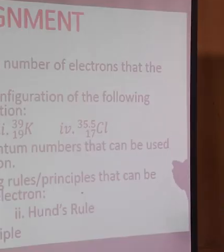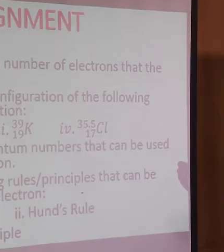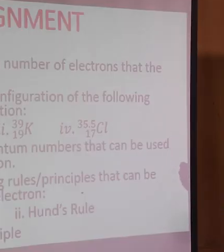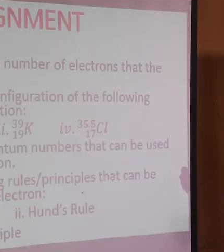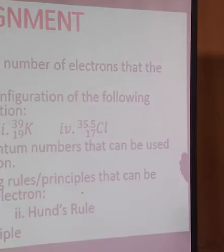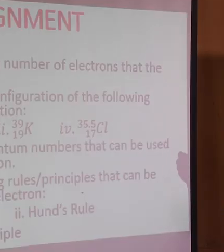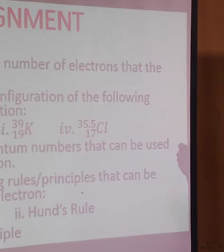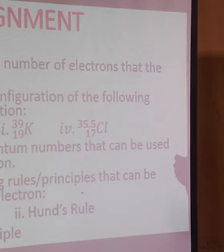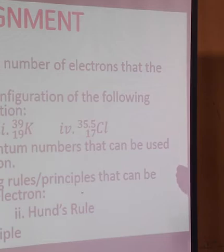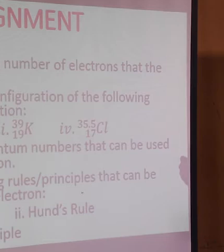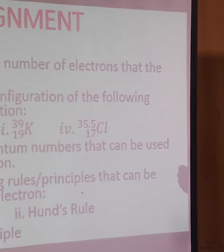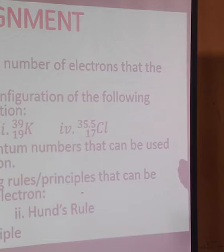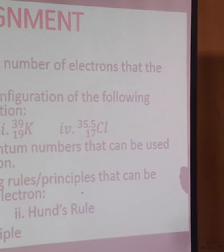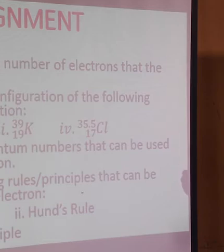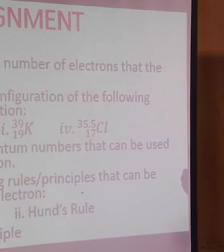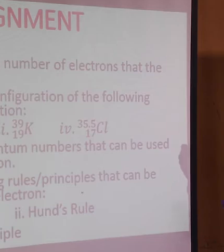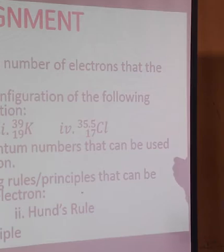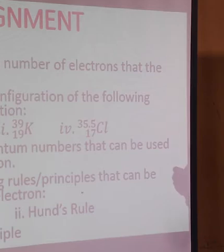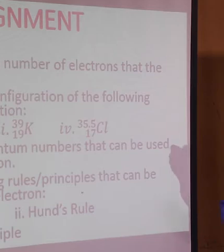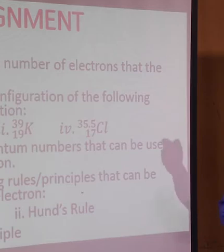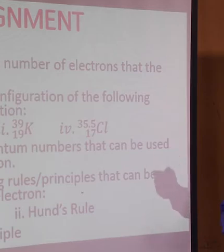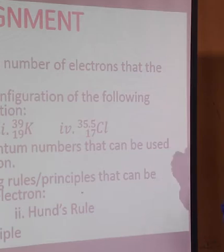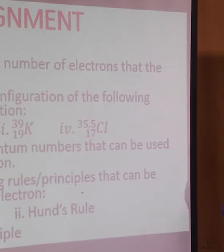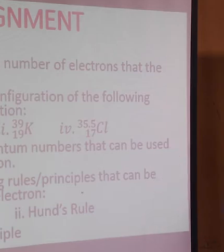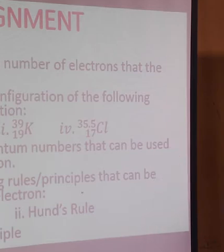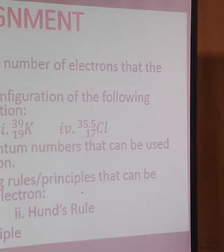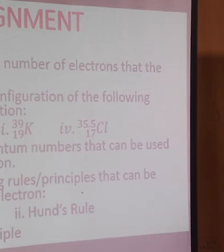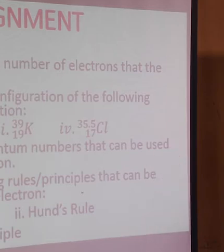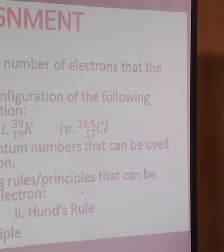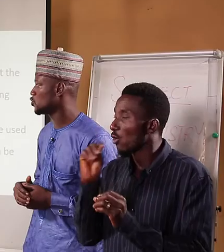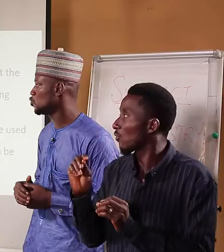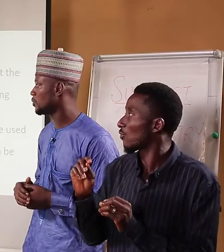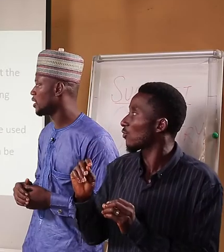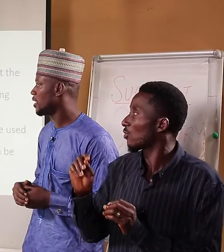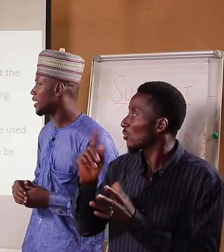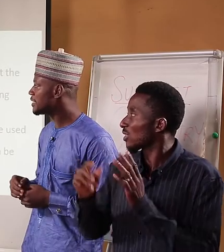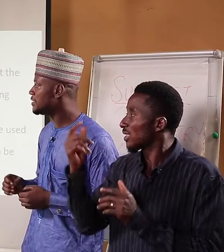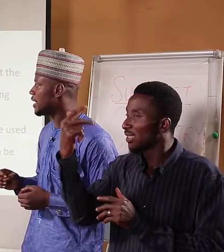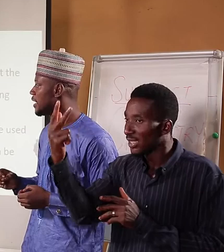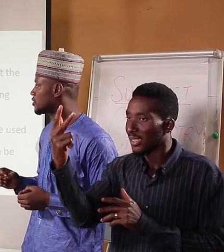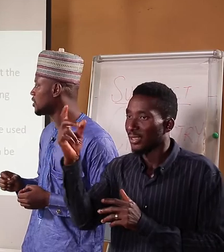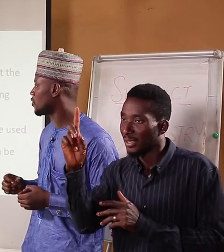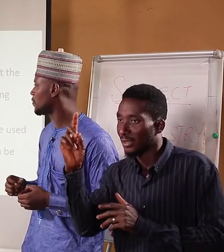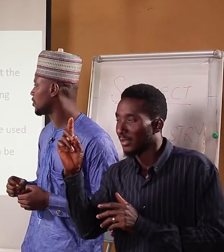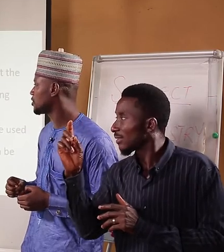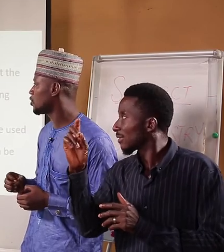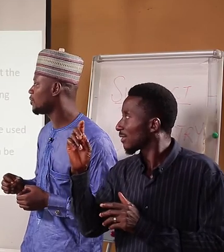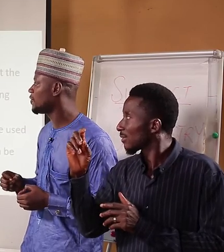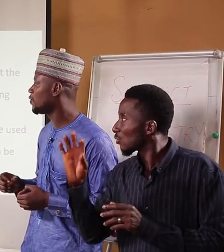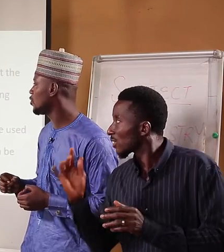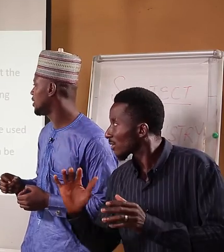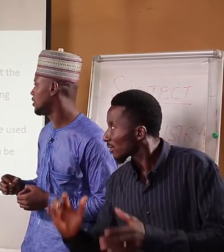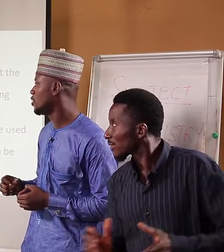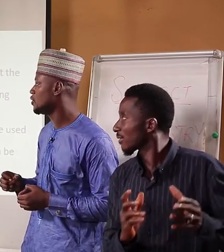of electrons that the 3D orbital can carry. Then question 2, write the electronic configuration